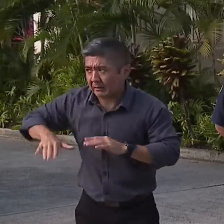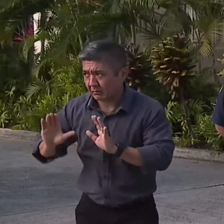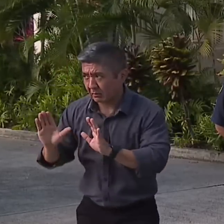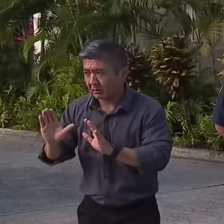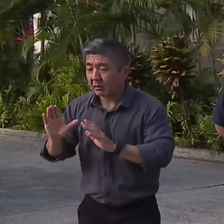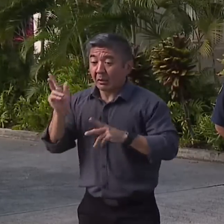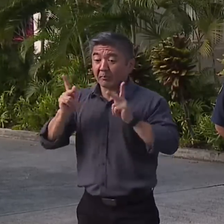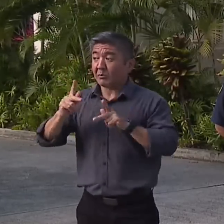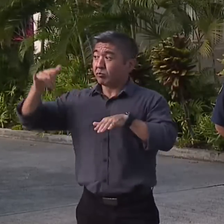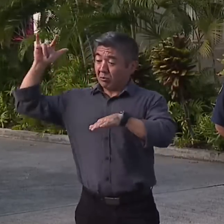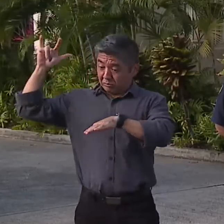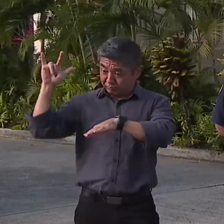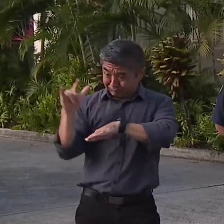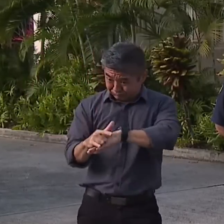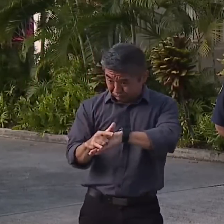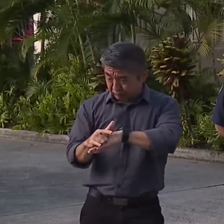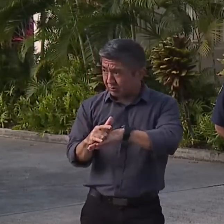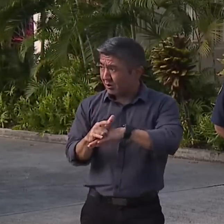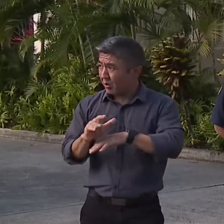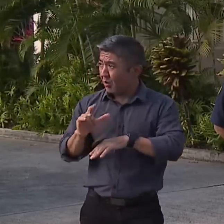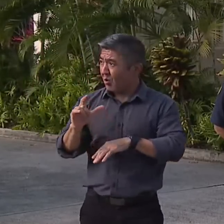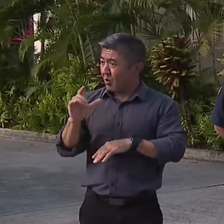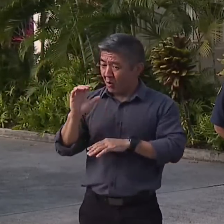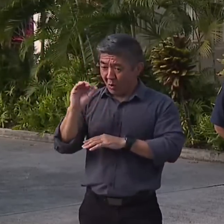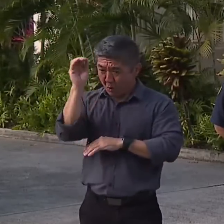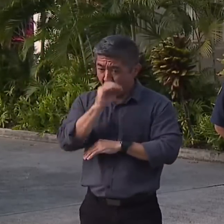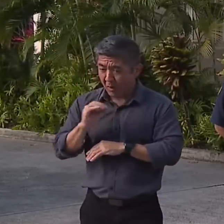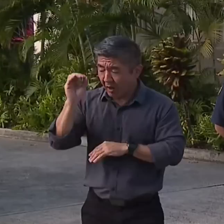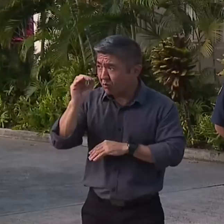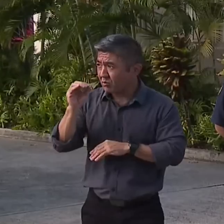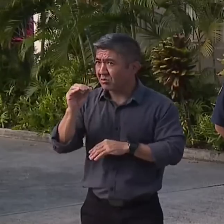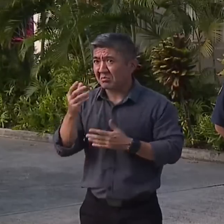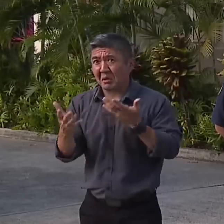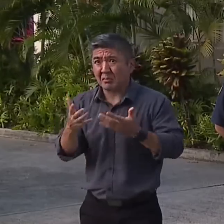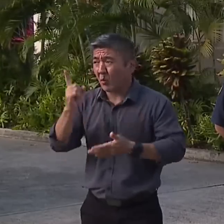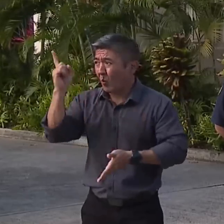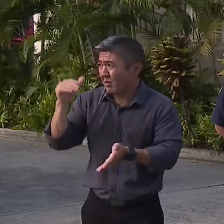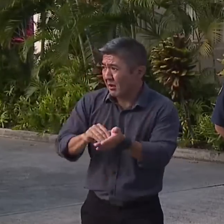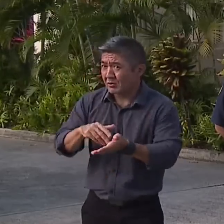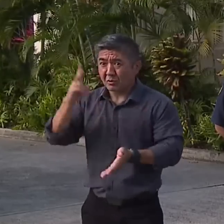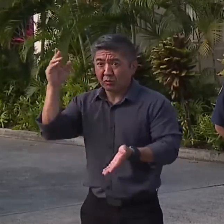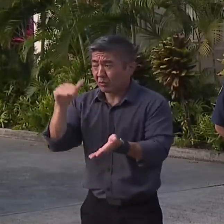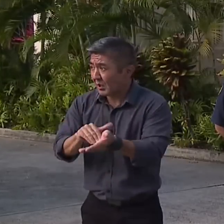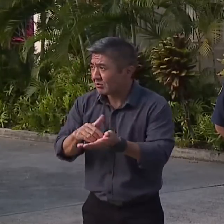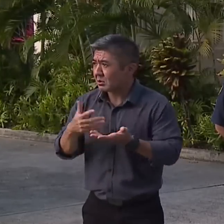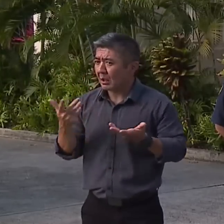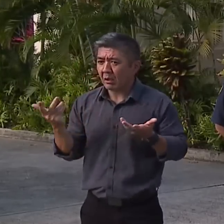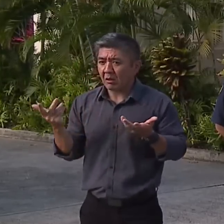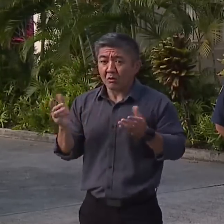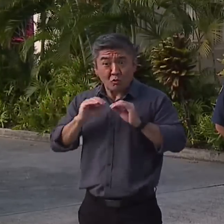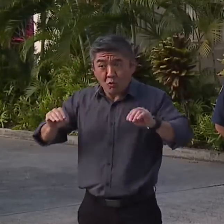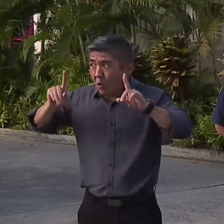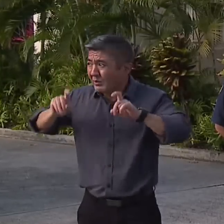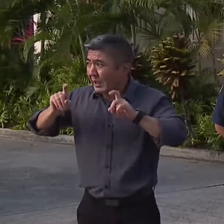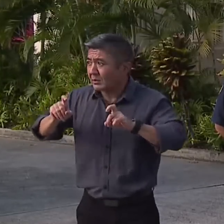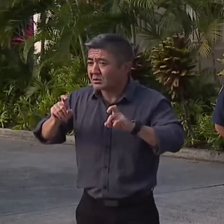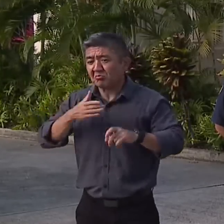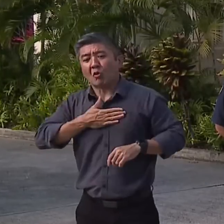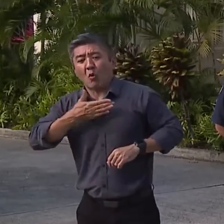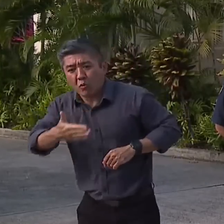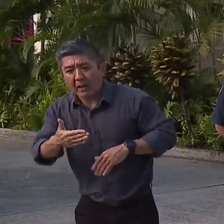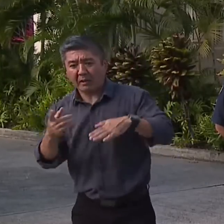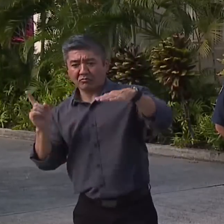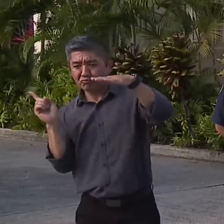Oahu, sometimes in the thousands a day, with no test, all agreeing to quarantine. But there's no guarantee they